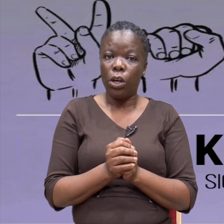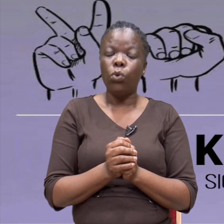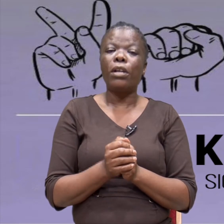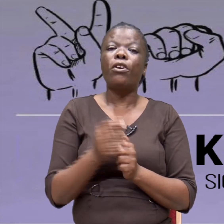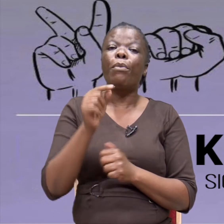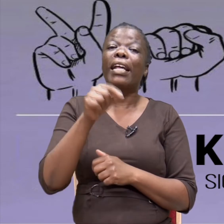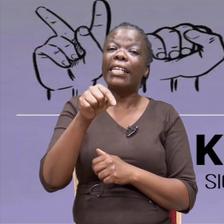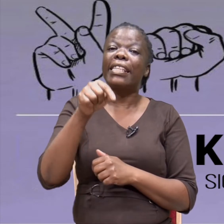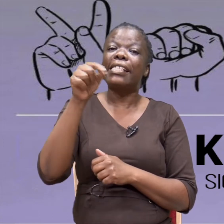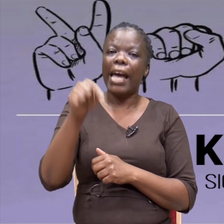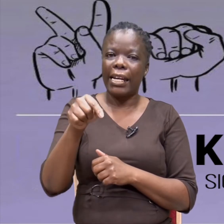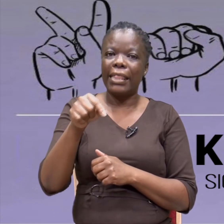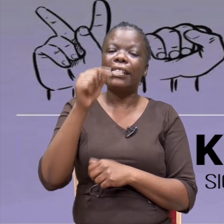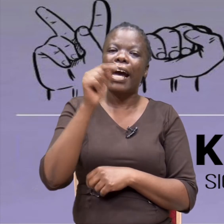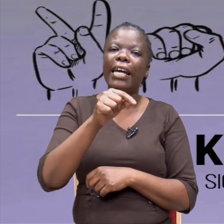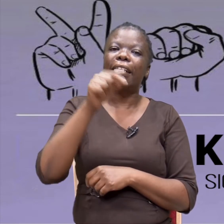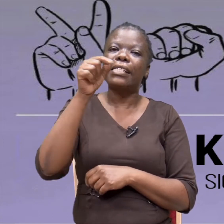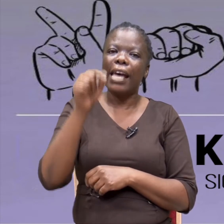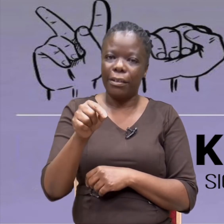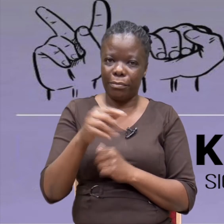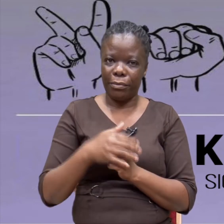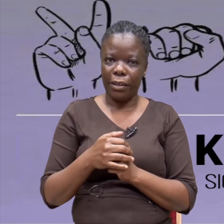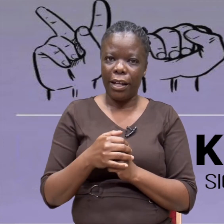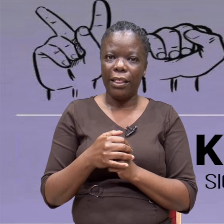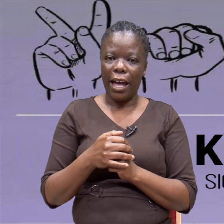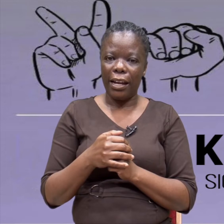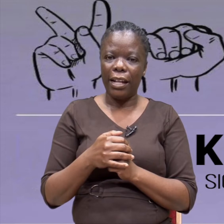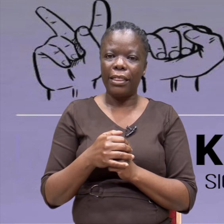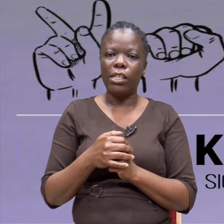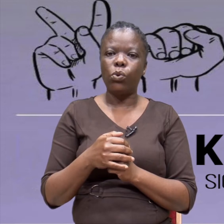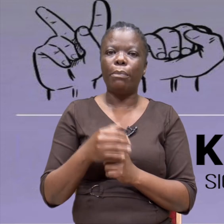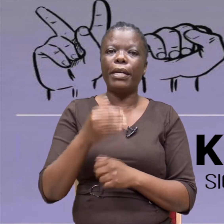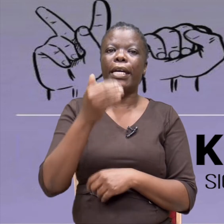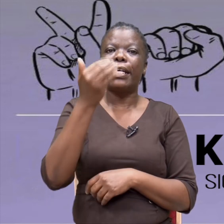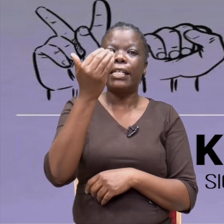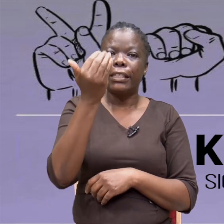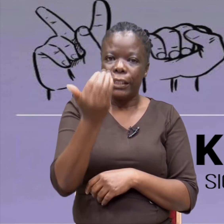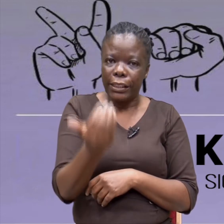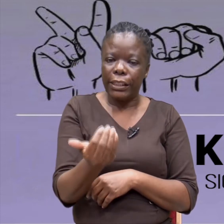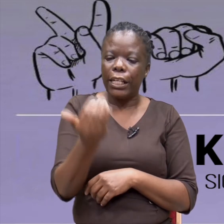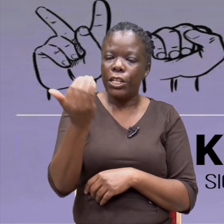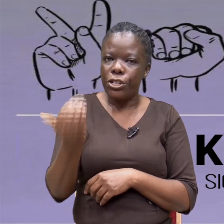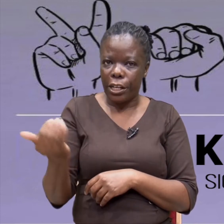will replicate the sign, the target sign. Then that will be children.